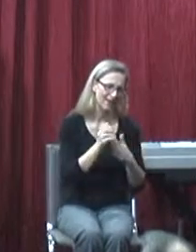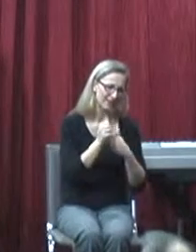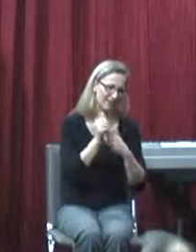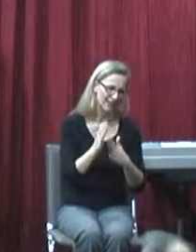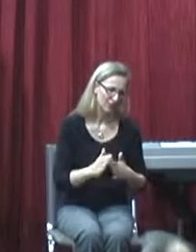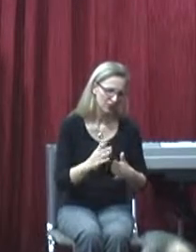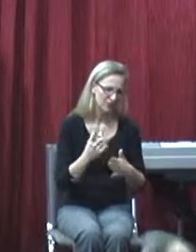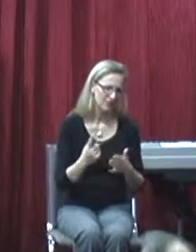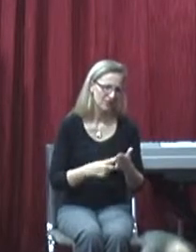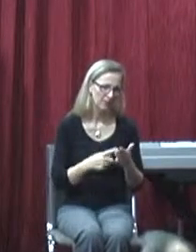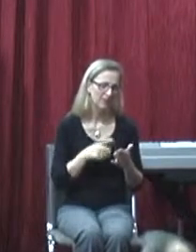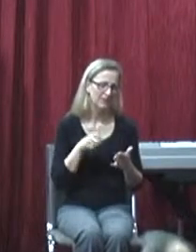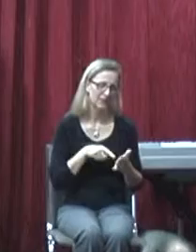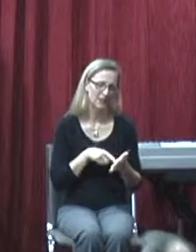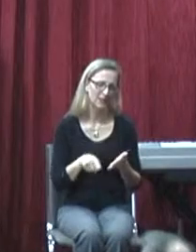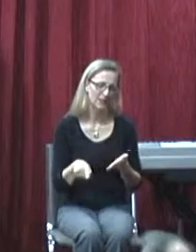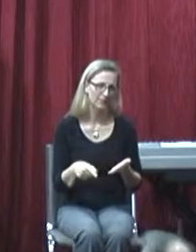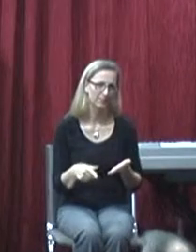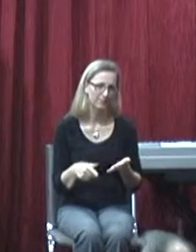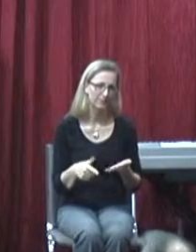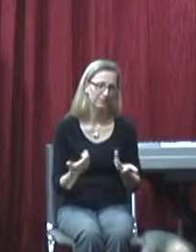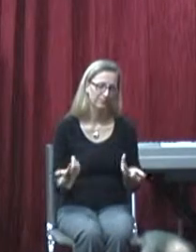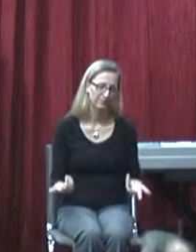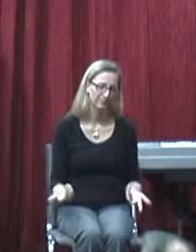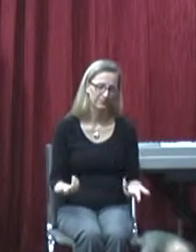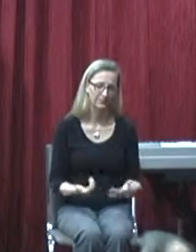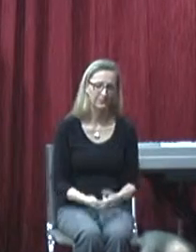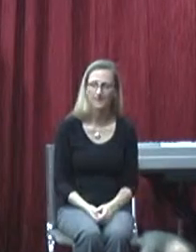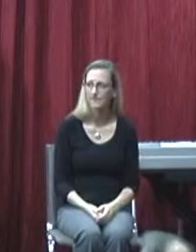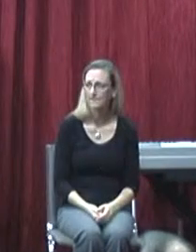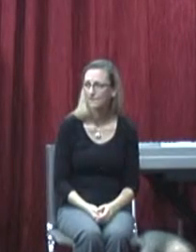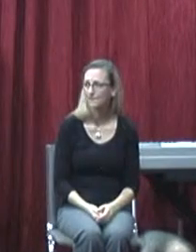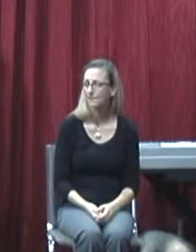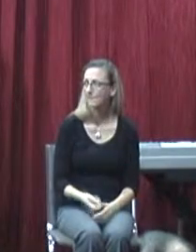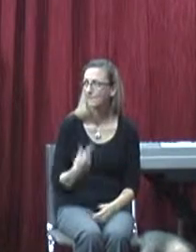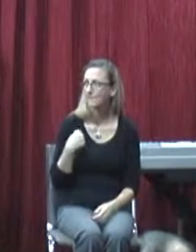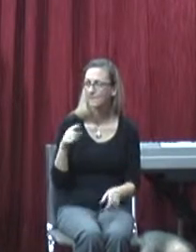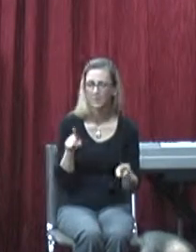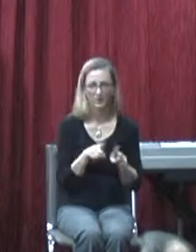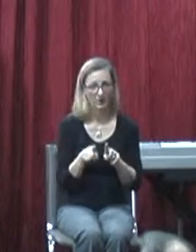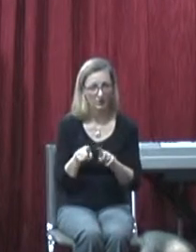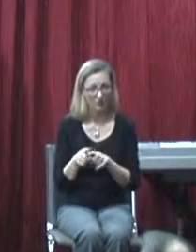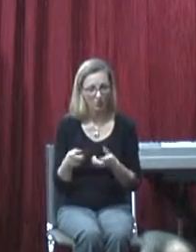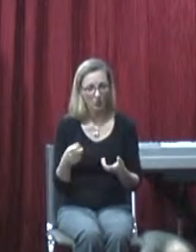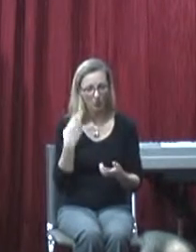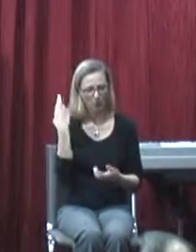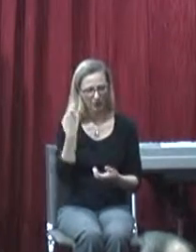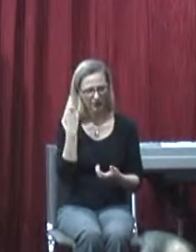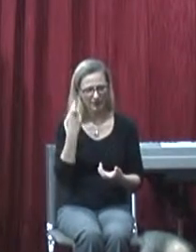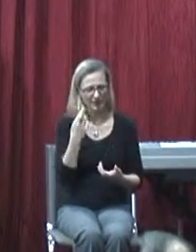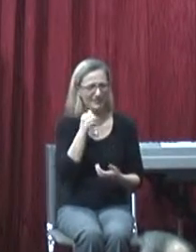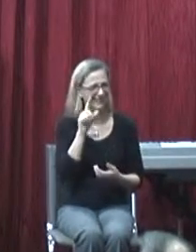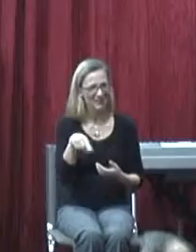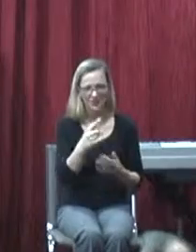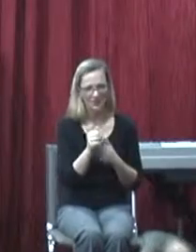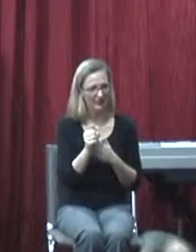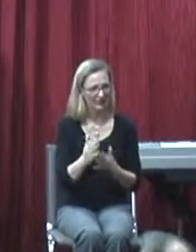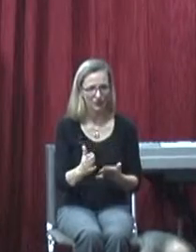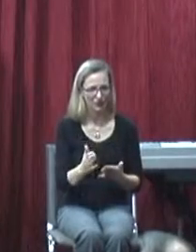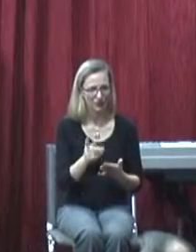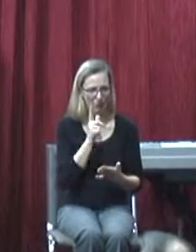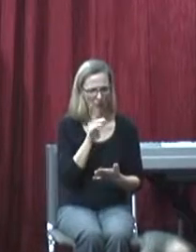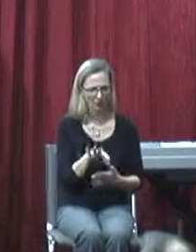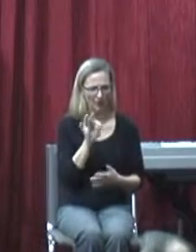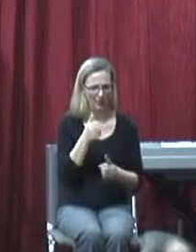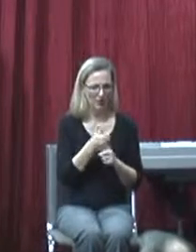sometimes have to pay. Now also, as I was praying about this, realized it's not just leaders who